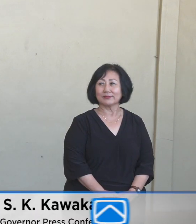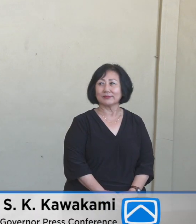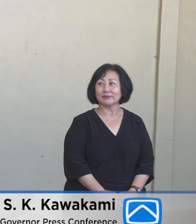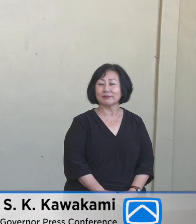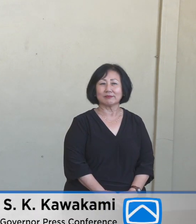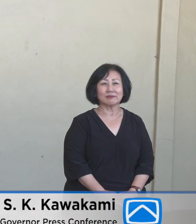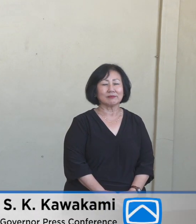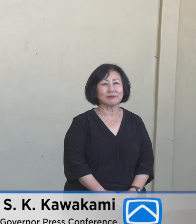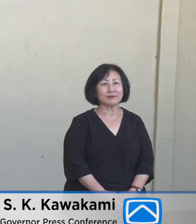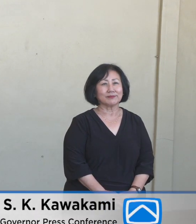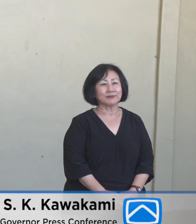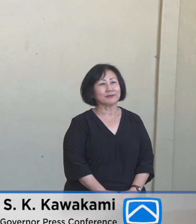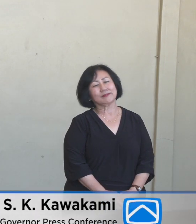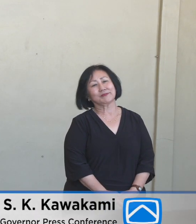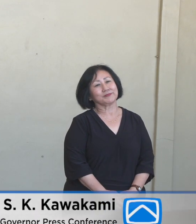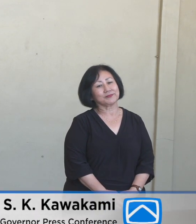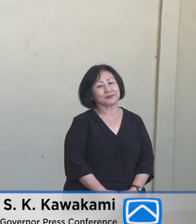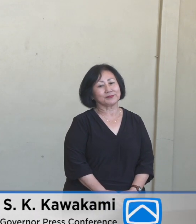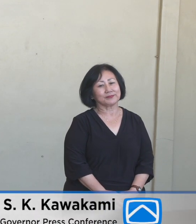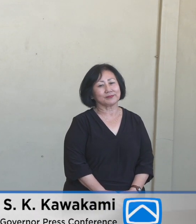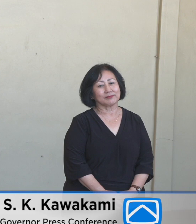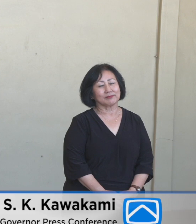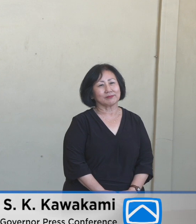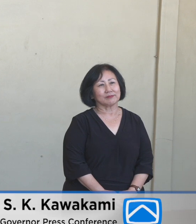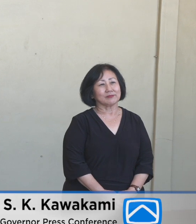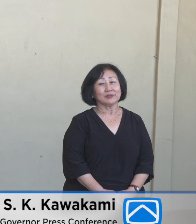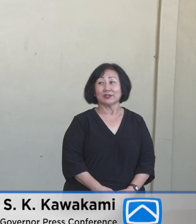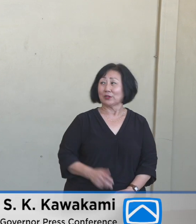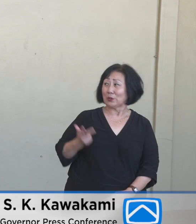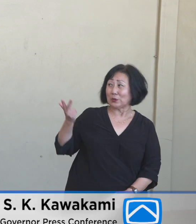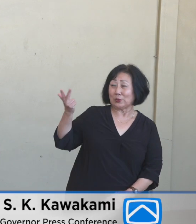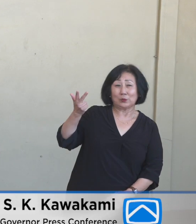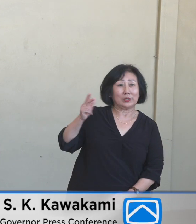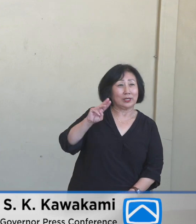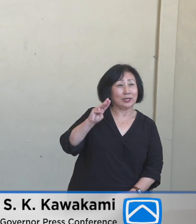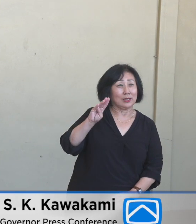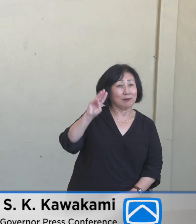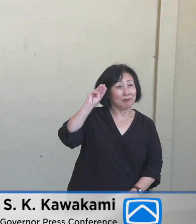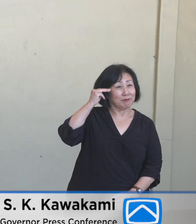You know, I consider the three mayors as